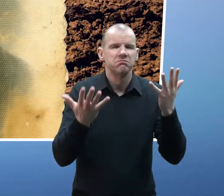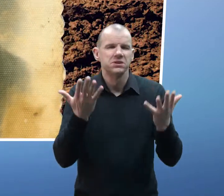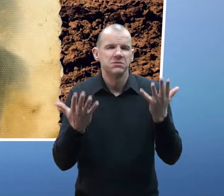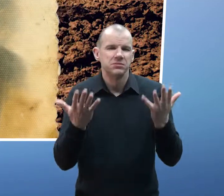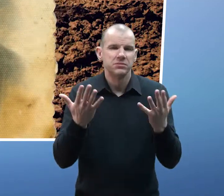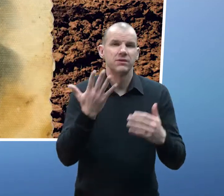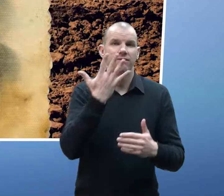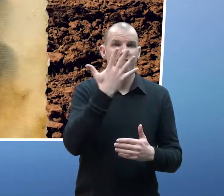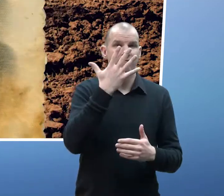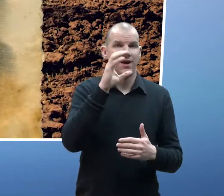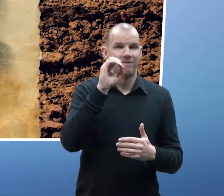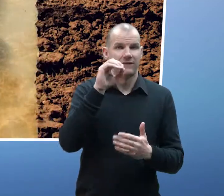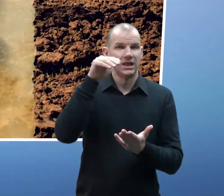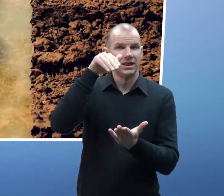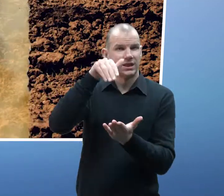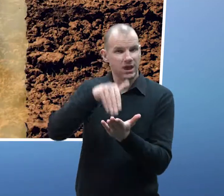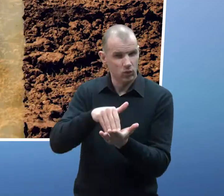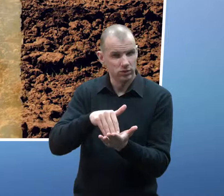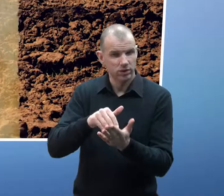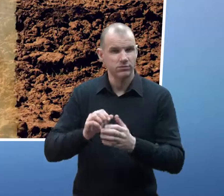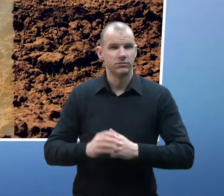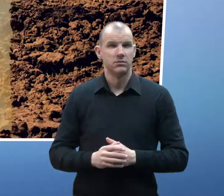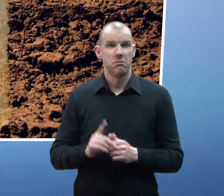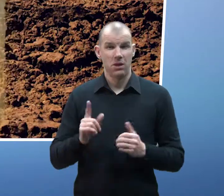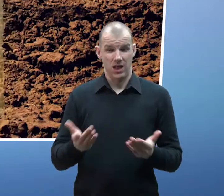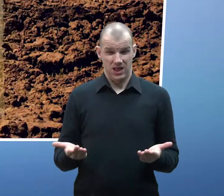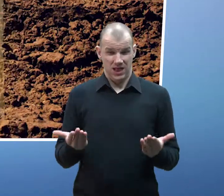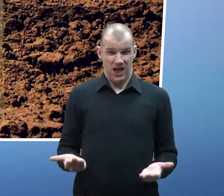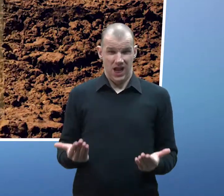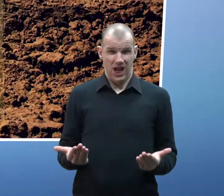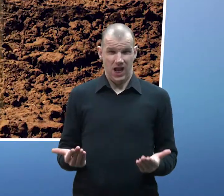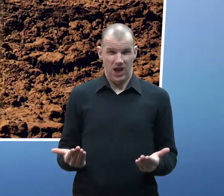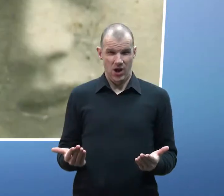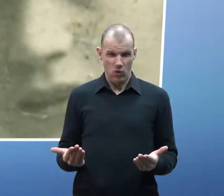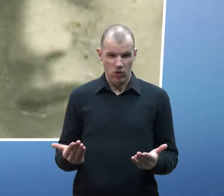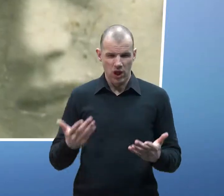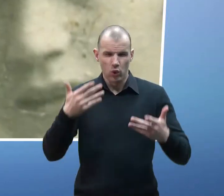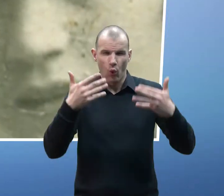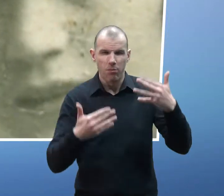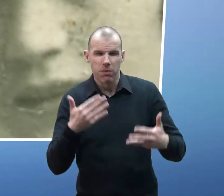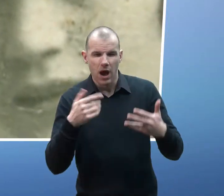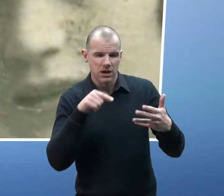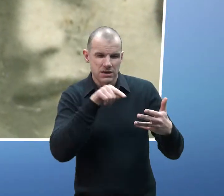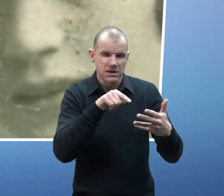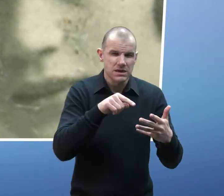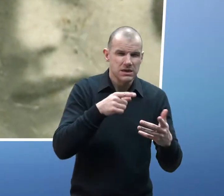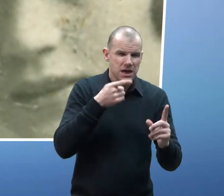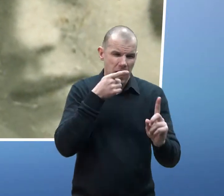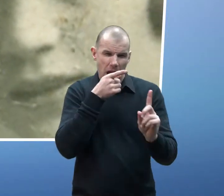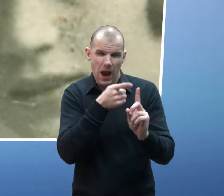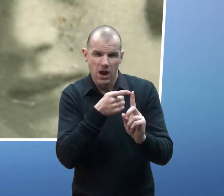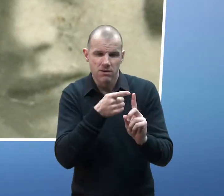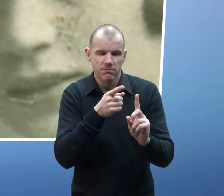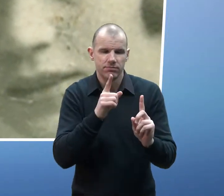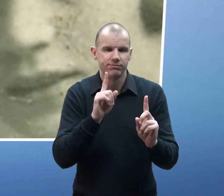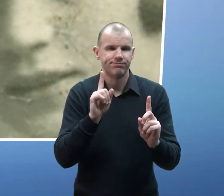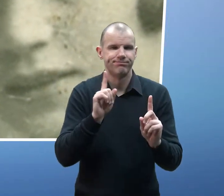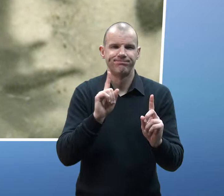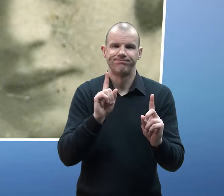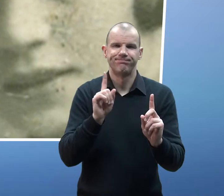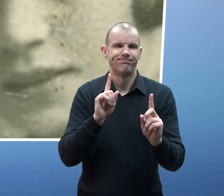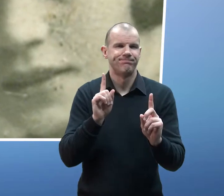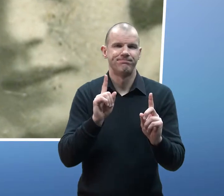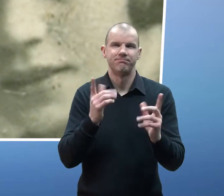approximately 50,000. It seems that today a more significant issue is the emotional maintenance of the